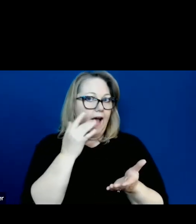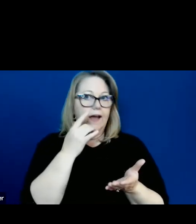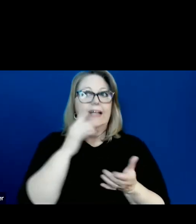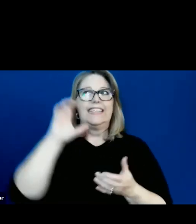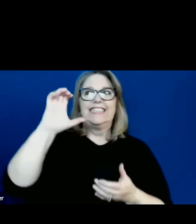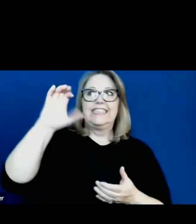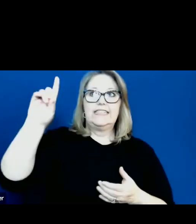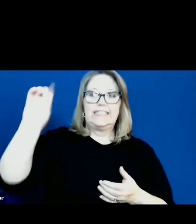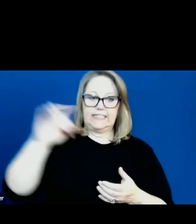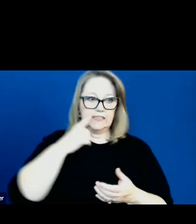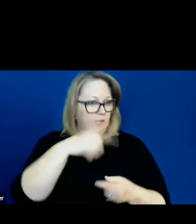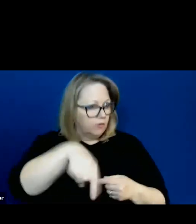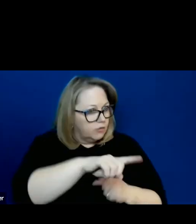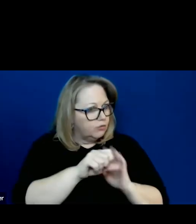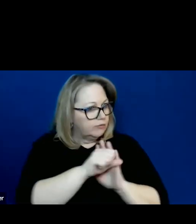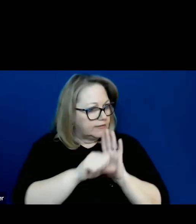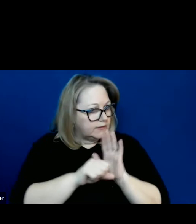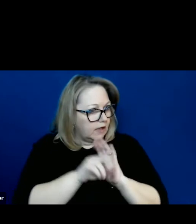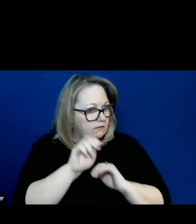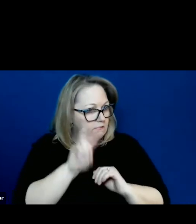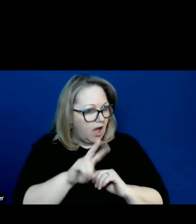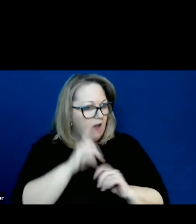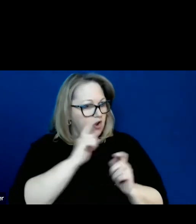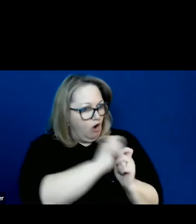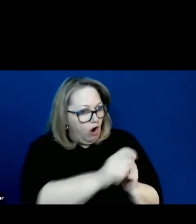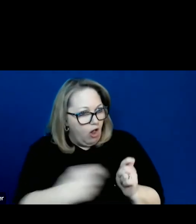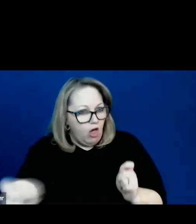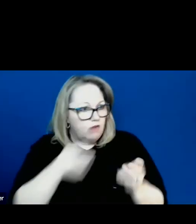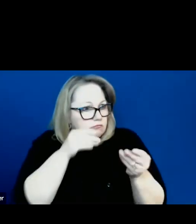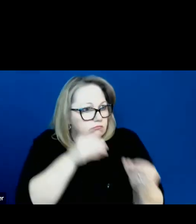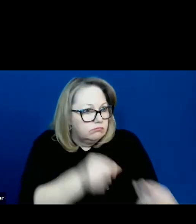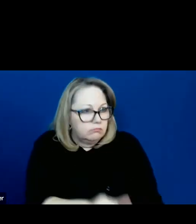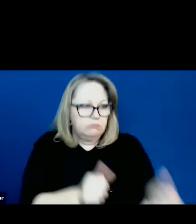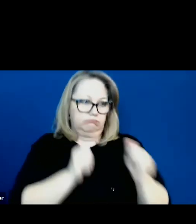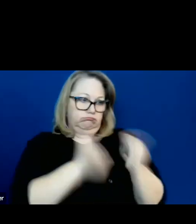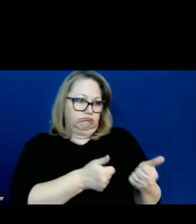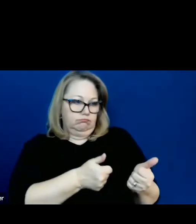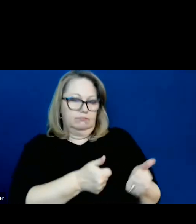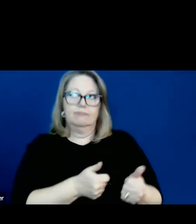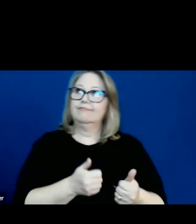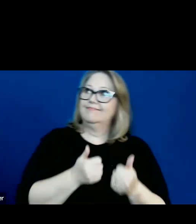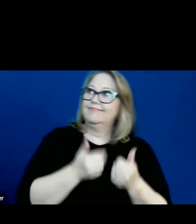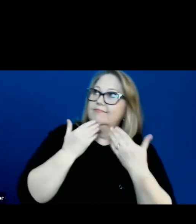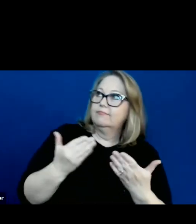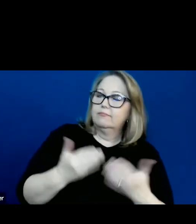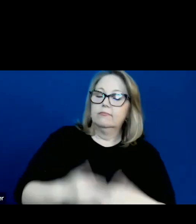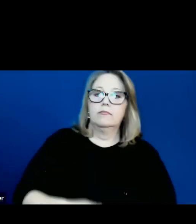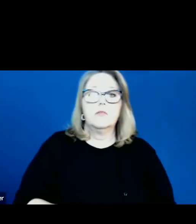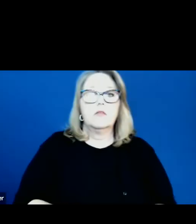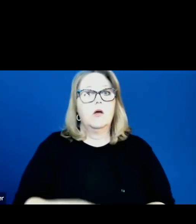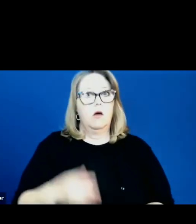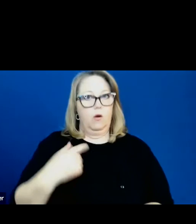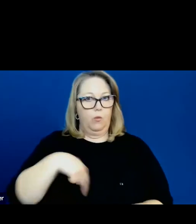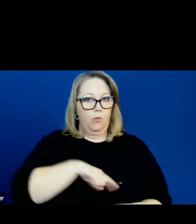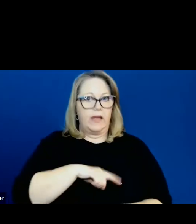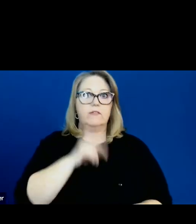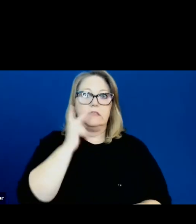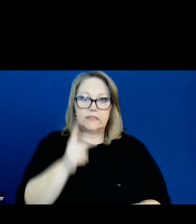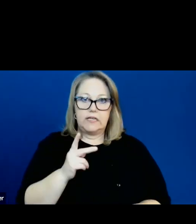initial distribution is going in Nevada. So far, we have seen smooth deliveries with a successful rollout of the complex